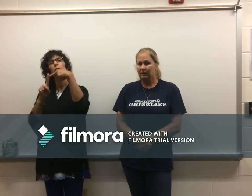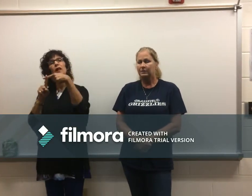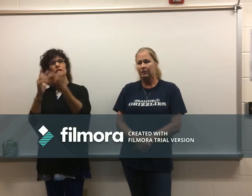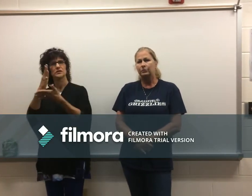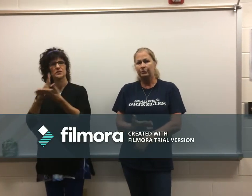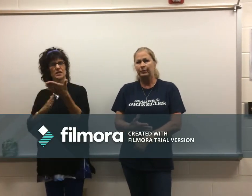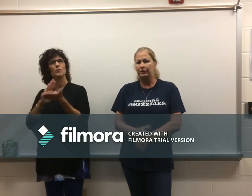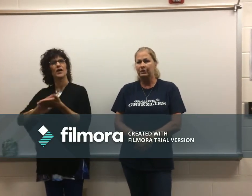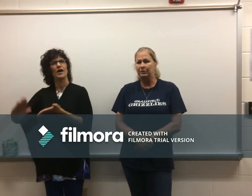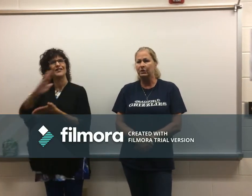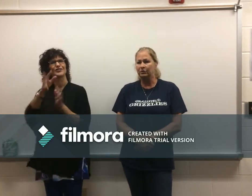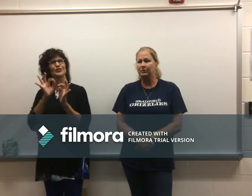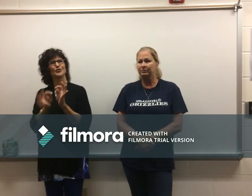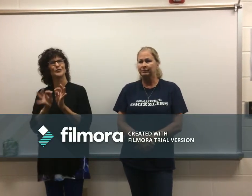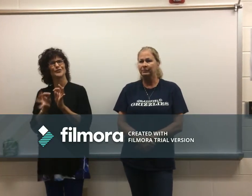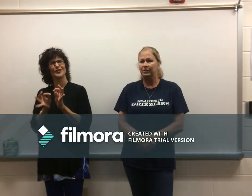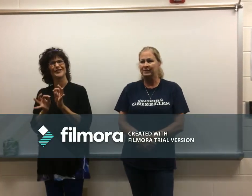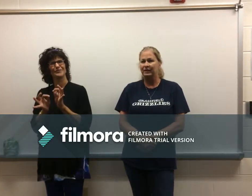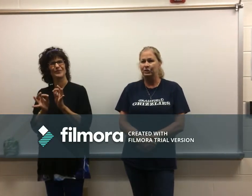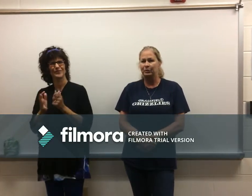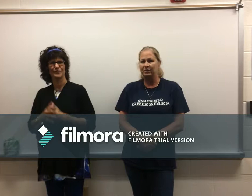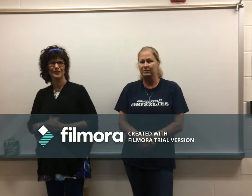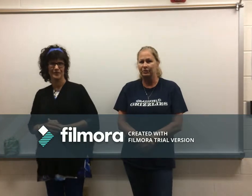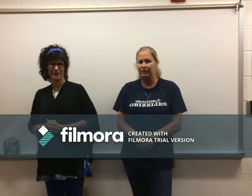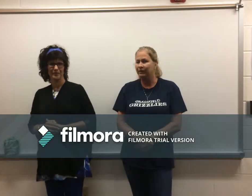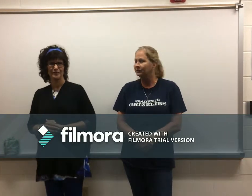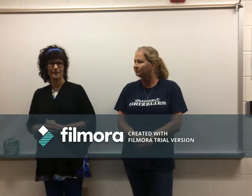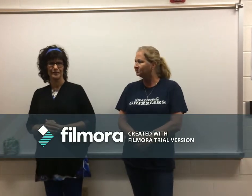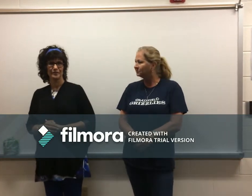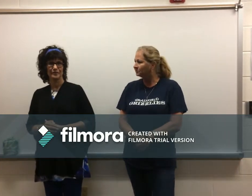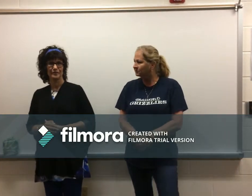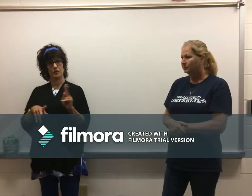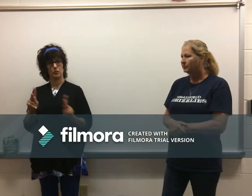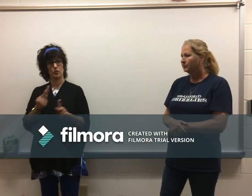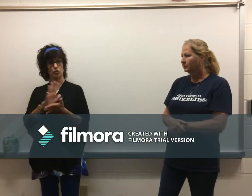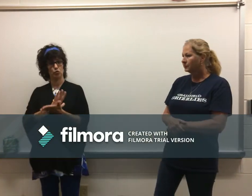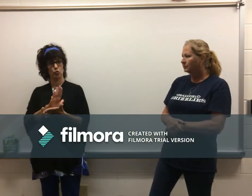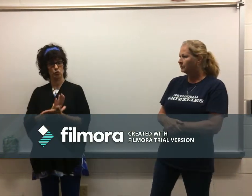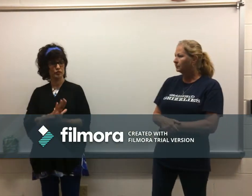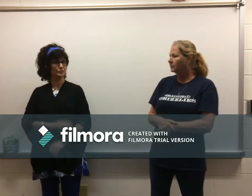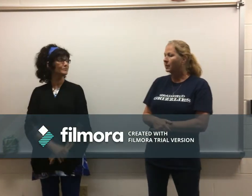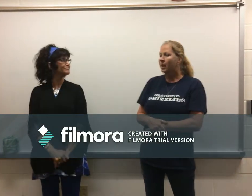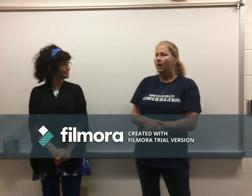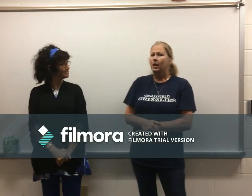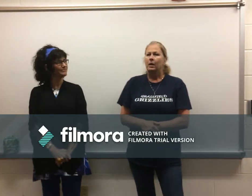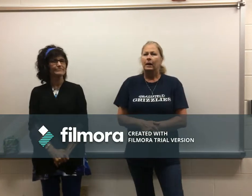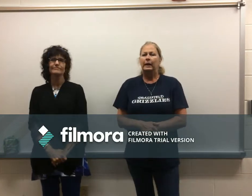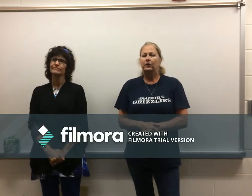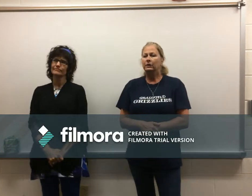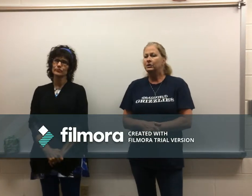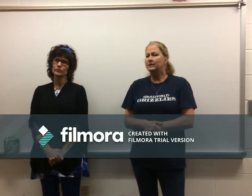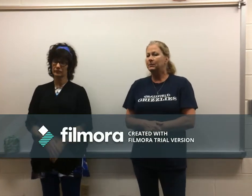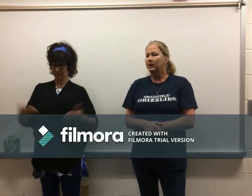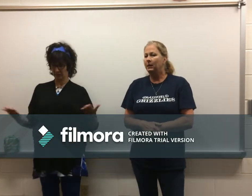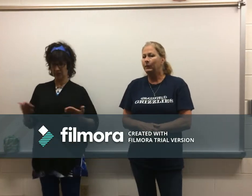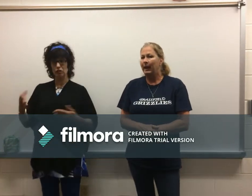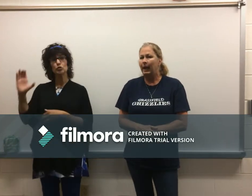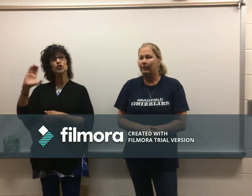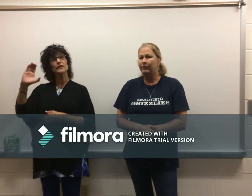So there's some adults that I interpreted to there. Here in Chesapeake, we